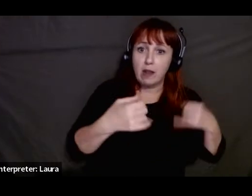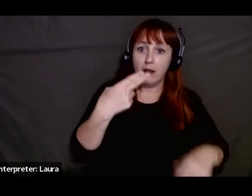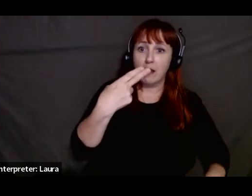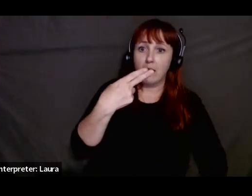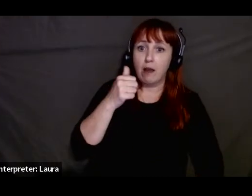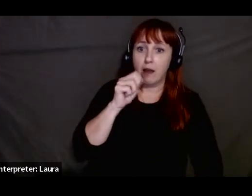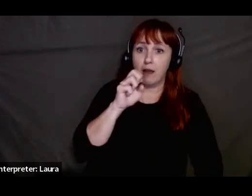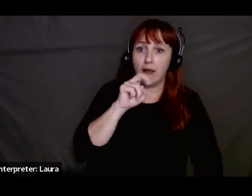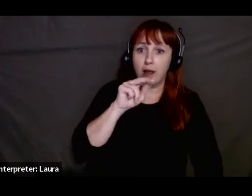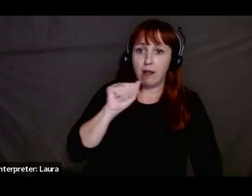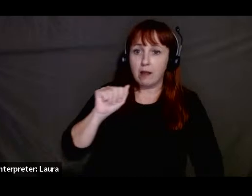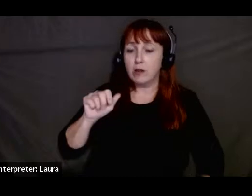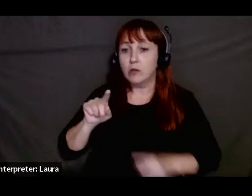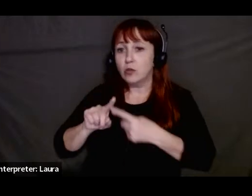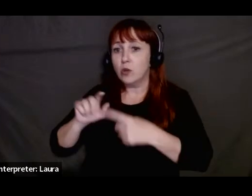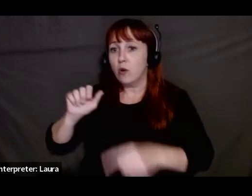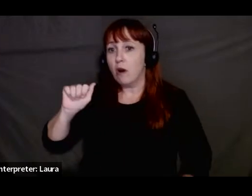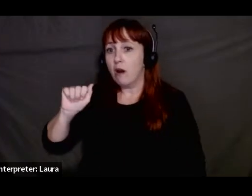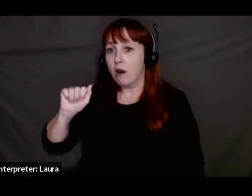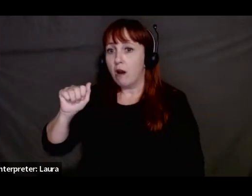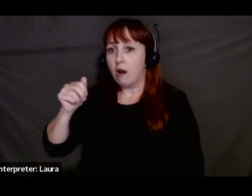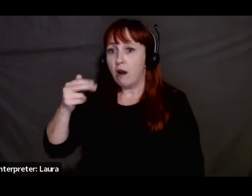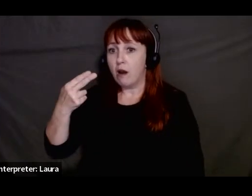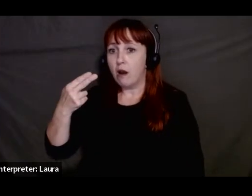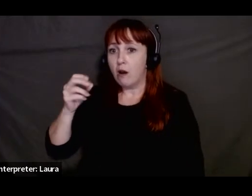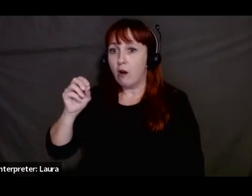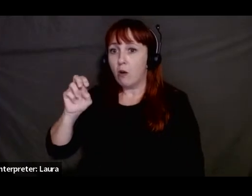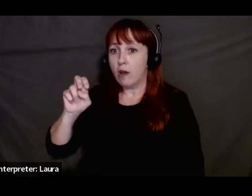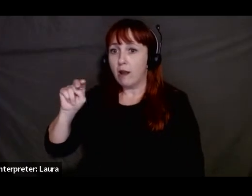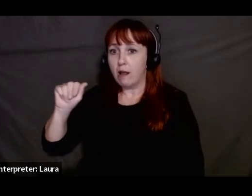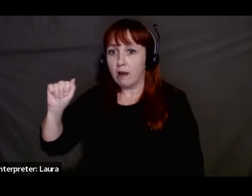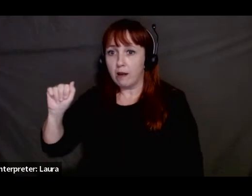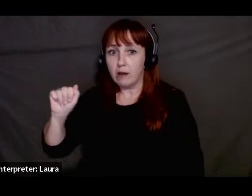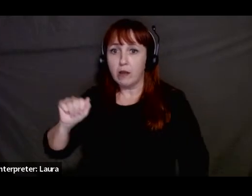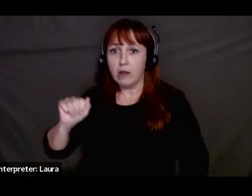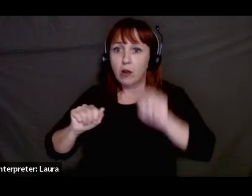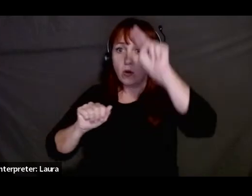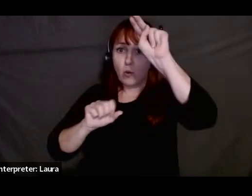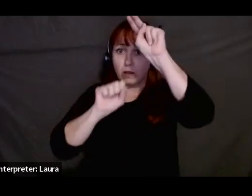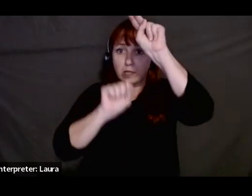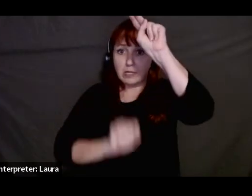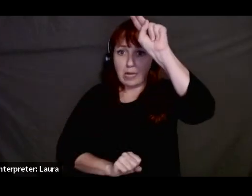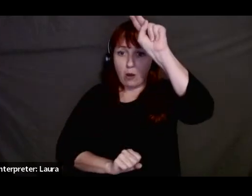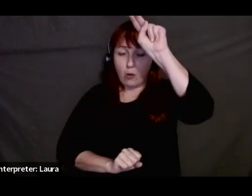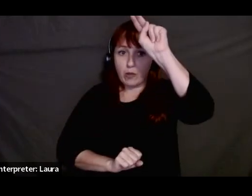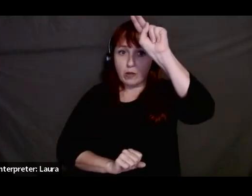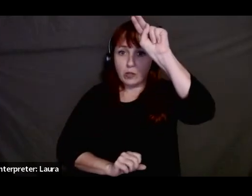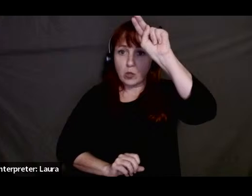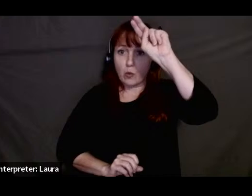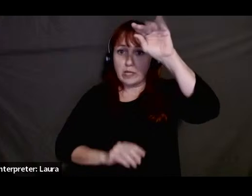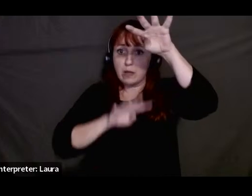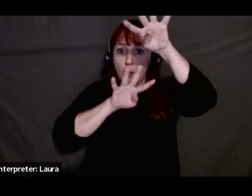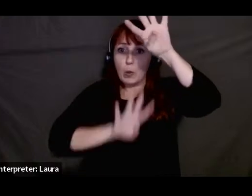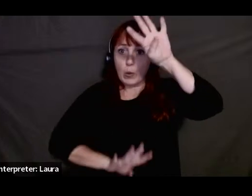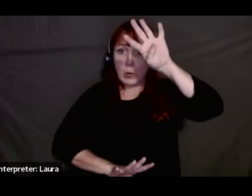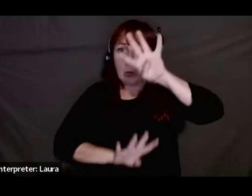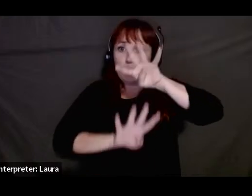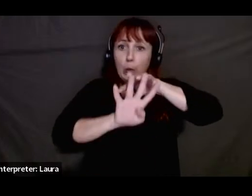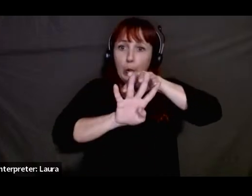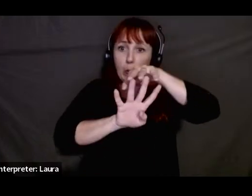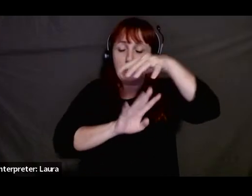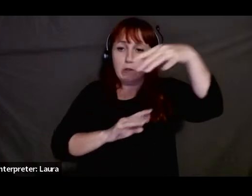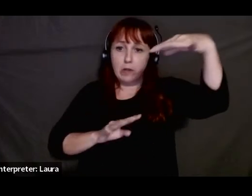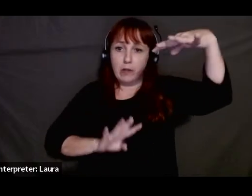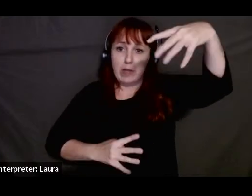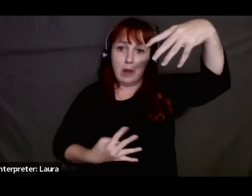to Ahuena. And they go from north to south, these energy lines, and they intersect right at